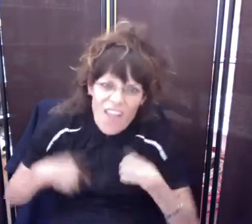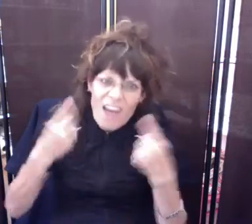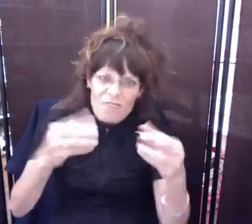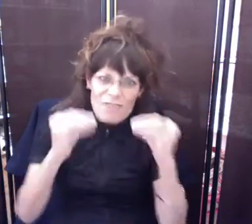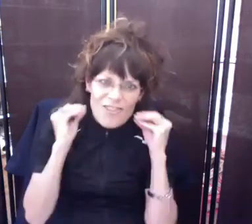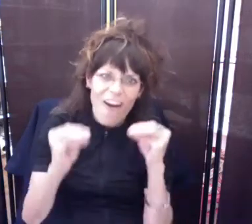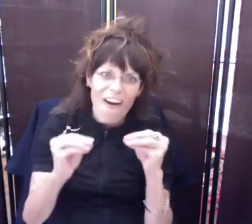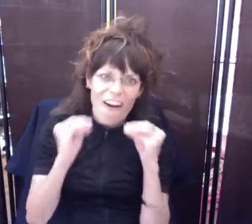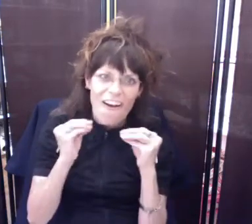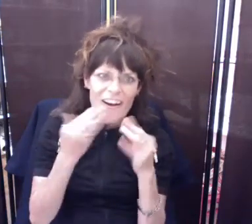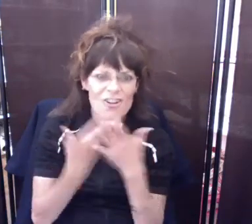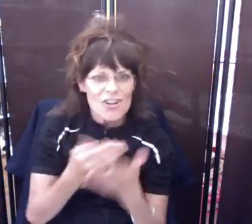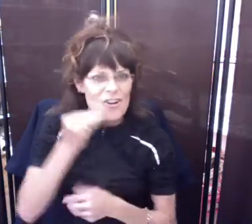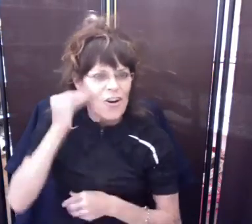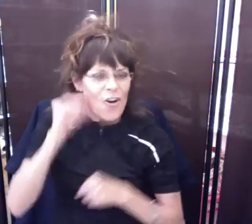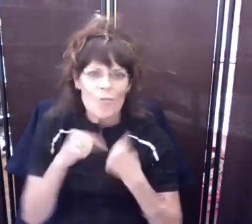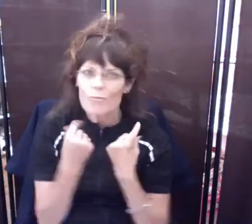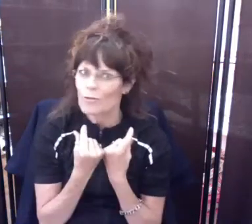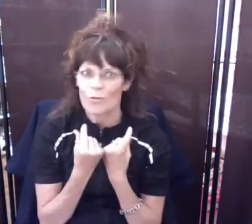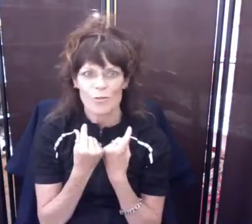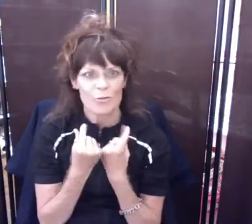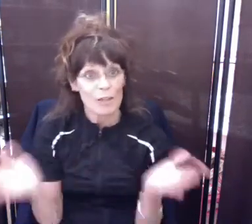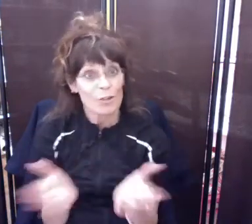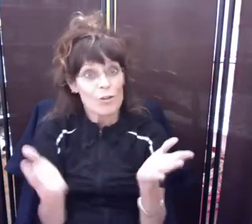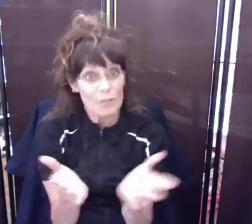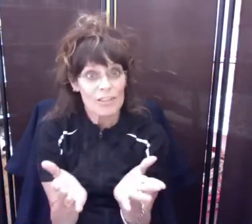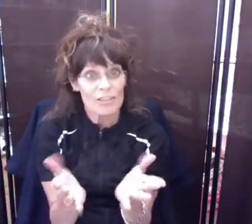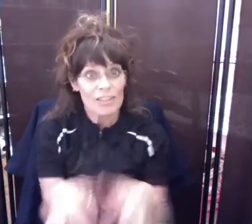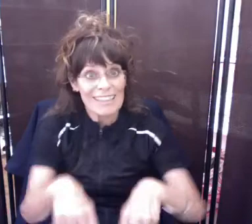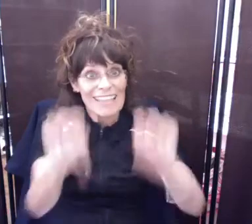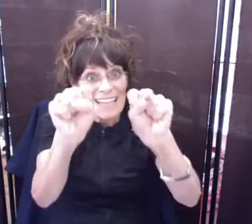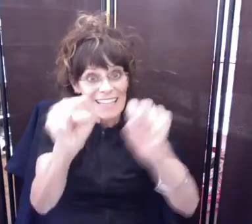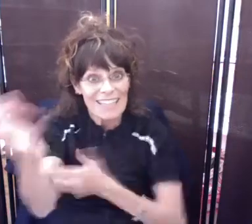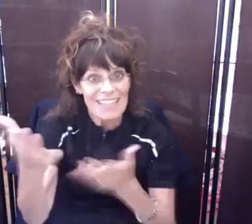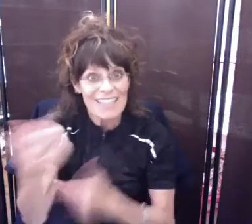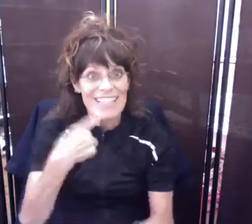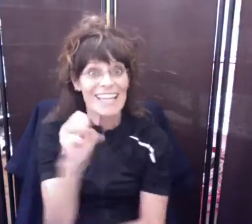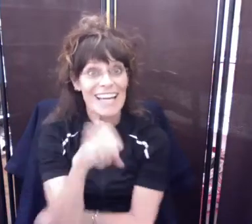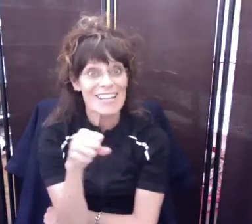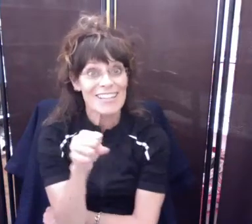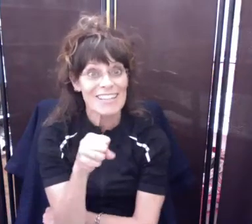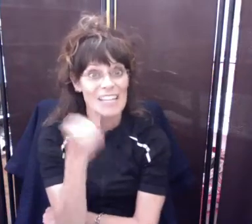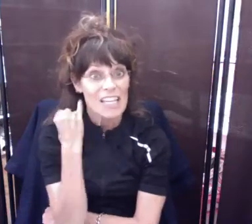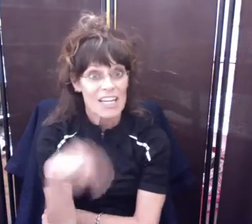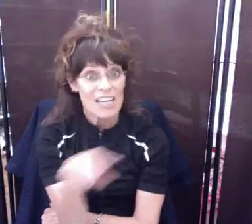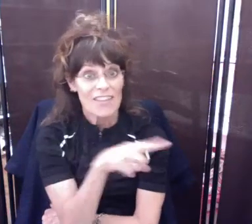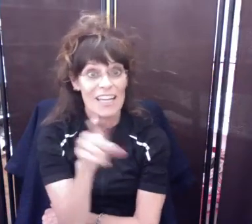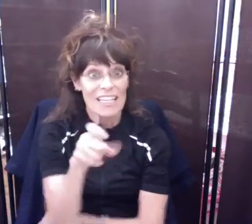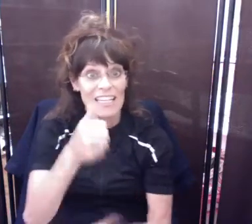encouraged to do these kind of things. Say yes. If they need help putting away the chairs,